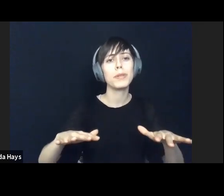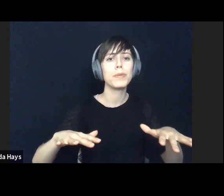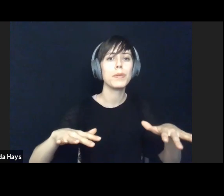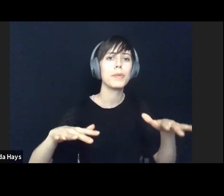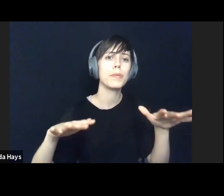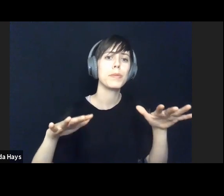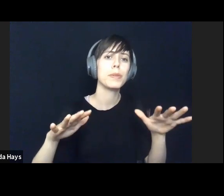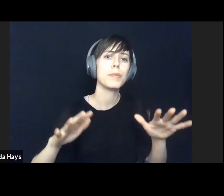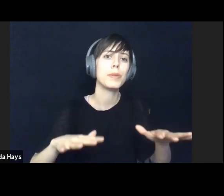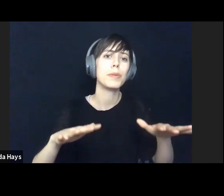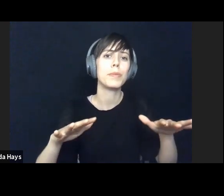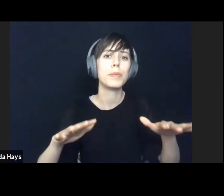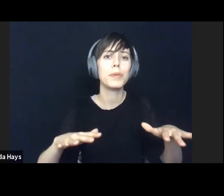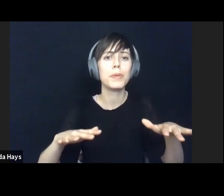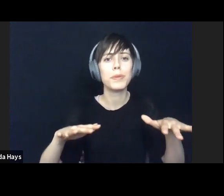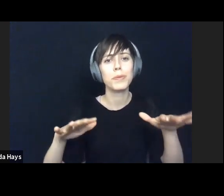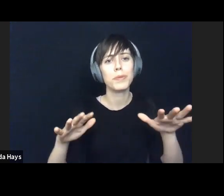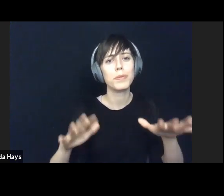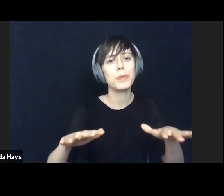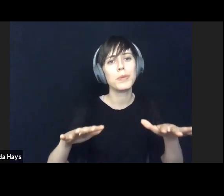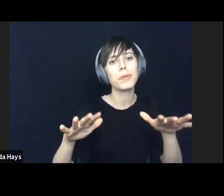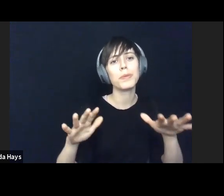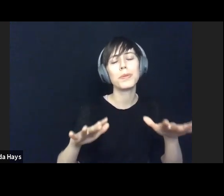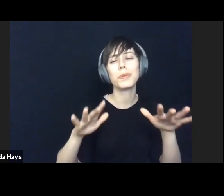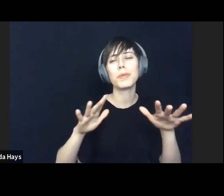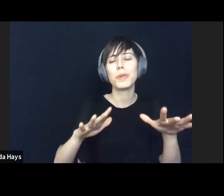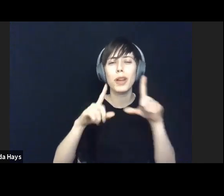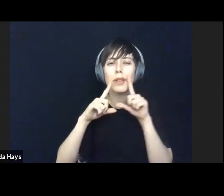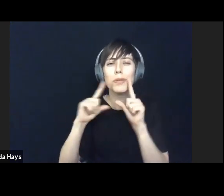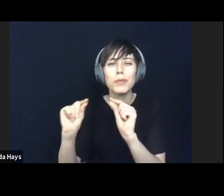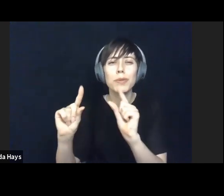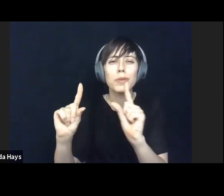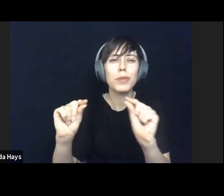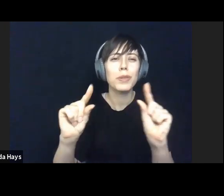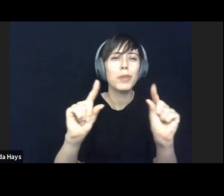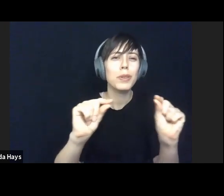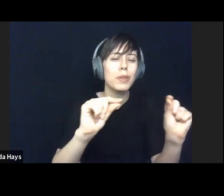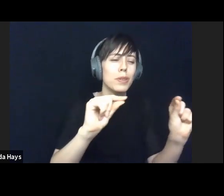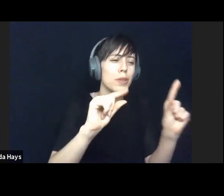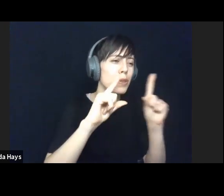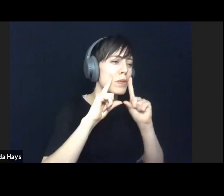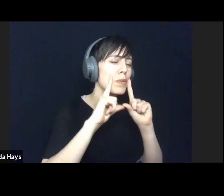looks like he's going out. This is clear.